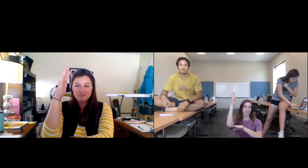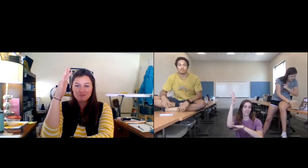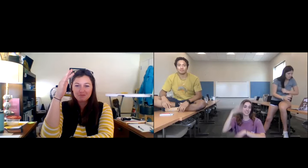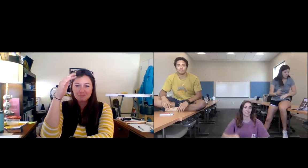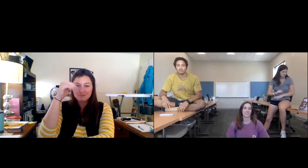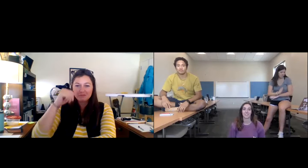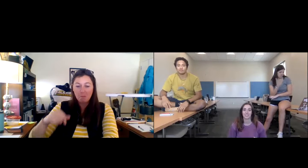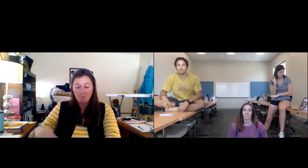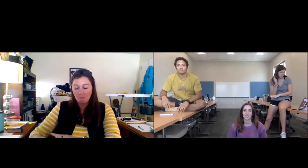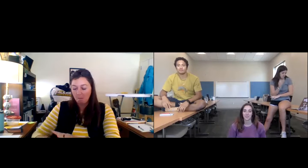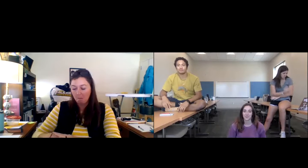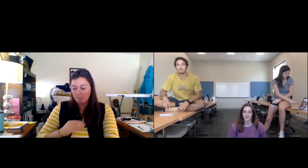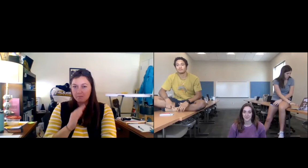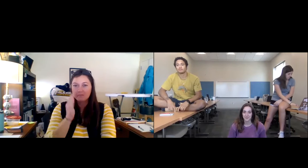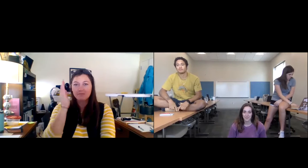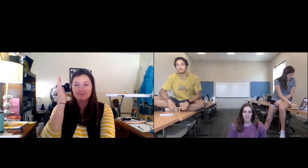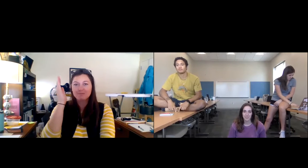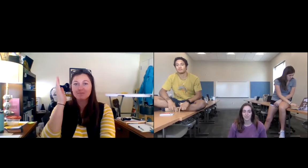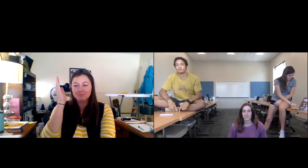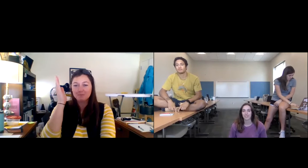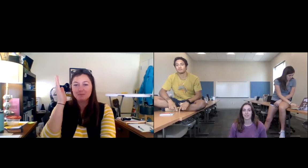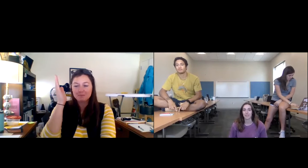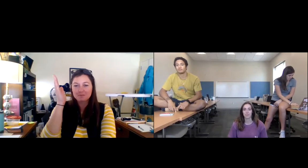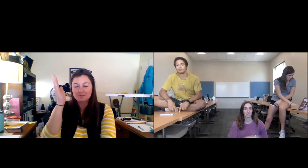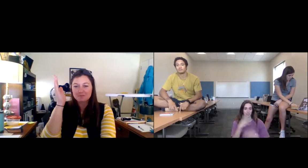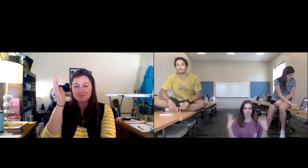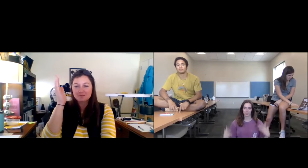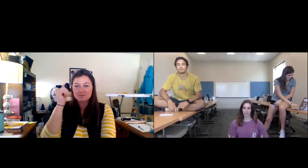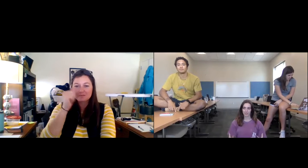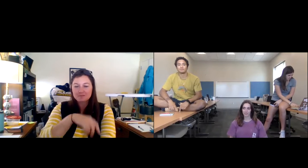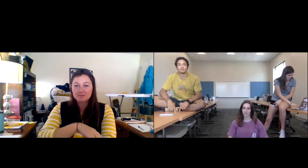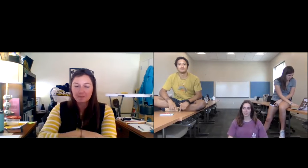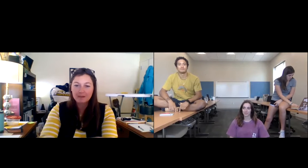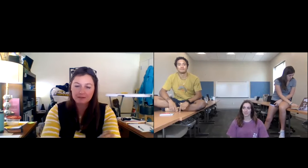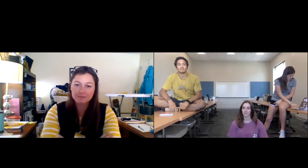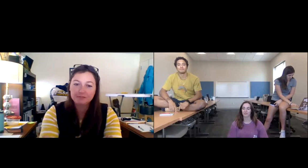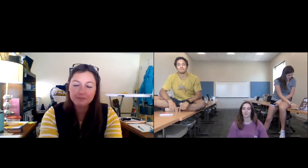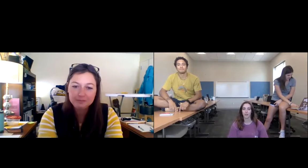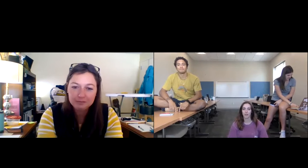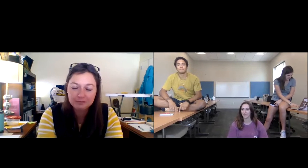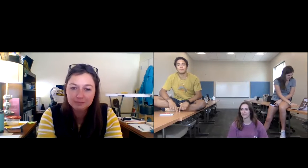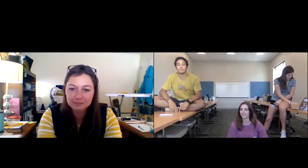growing. So it's basically making a picture with your arms.